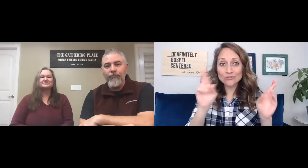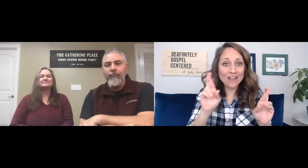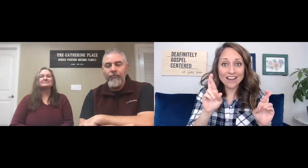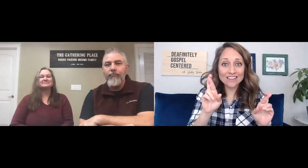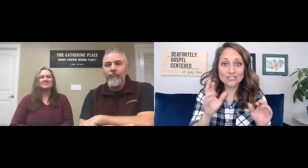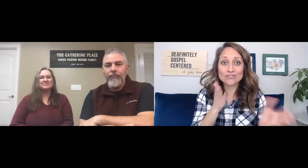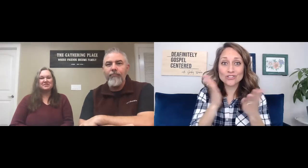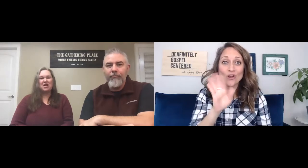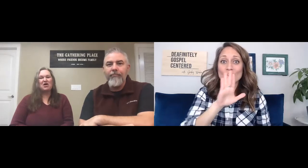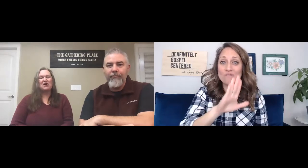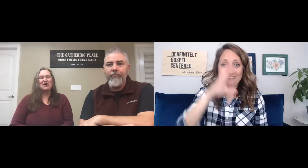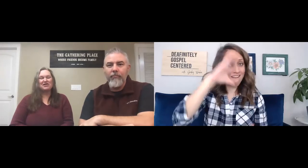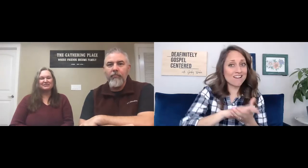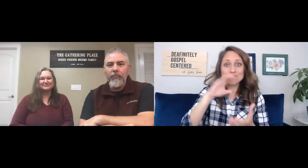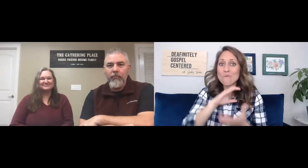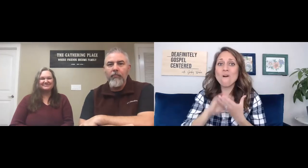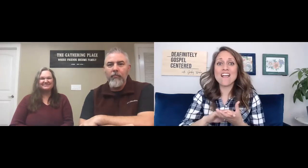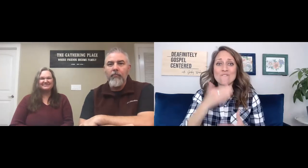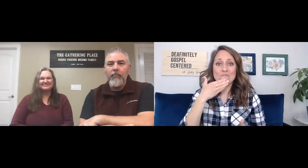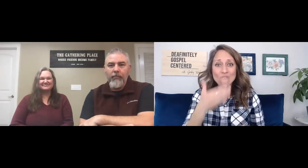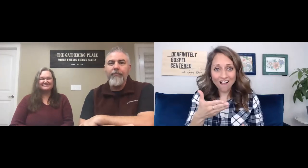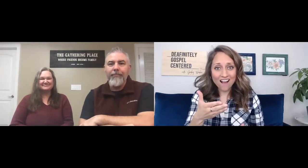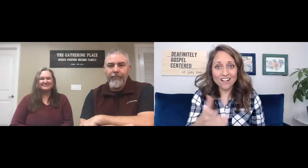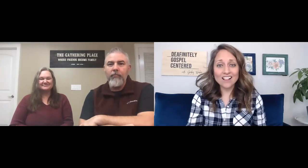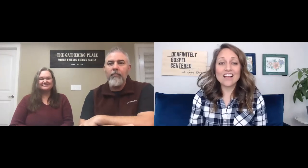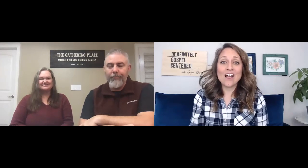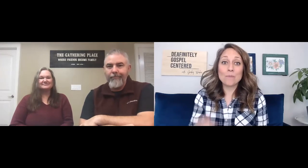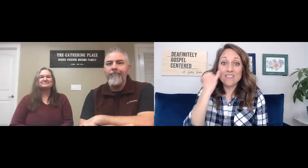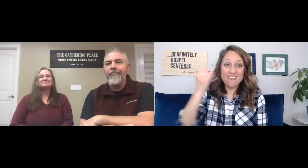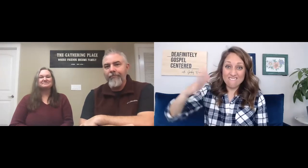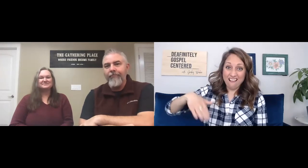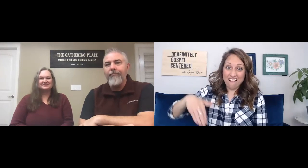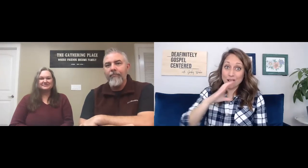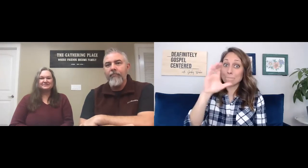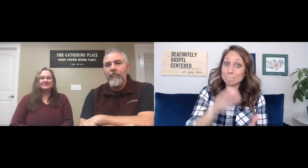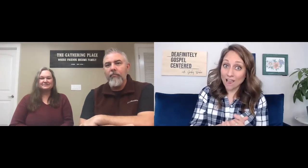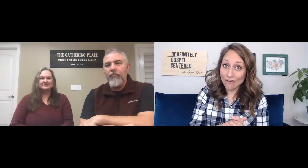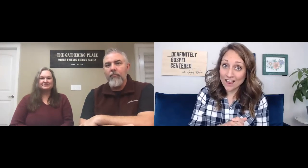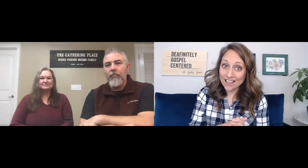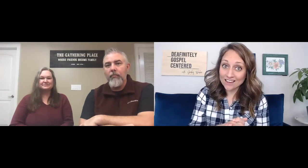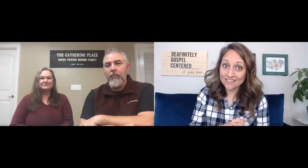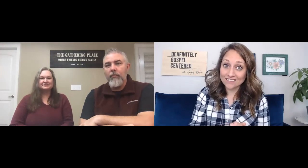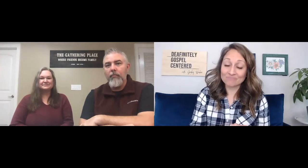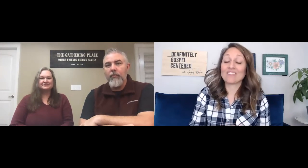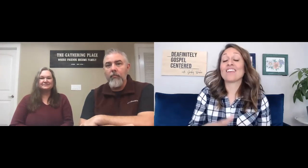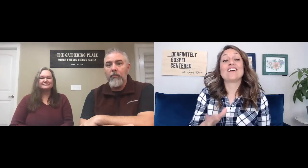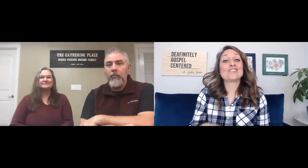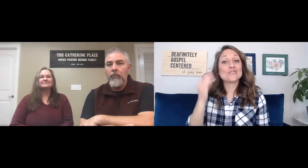you serving each other. And if people aren't married, they will know